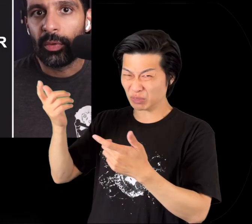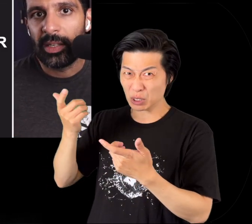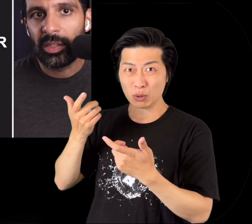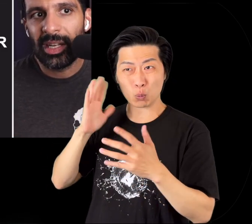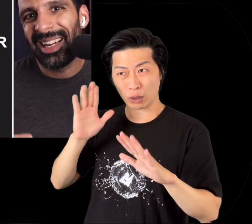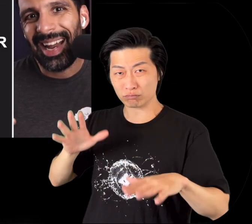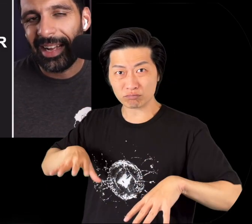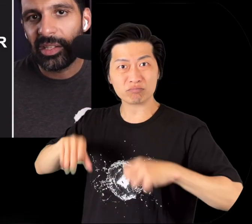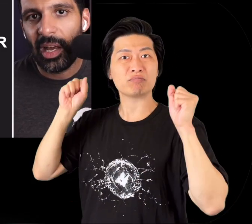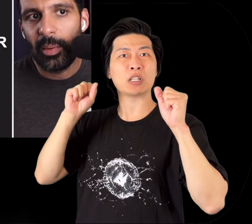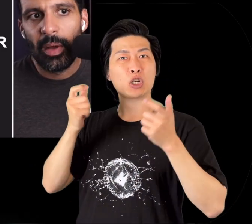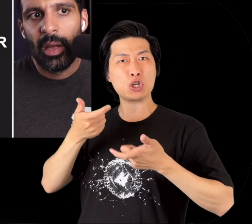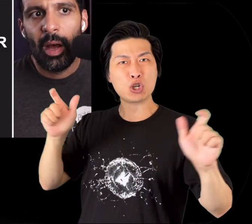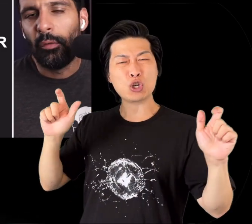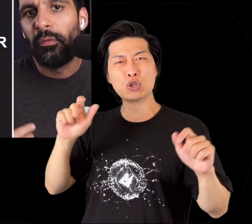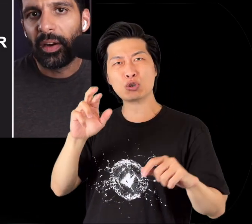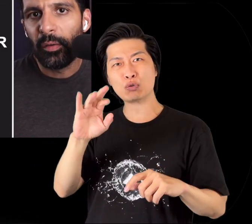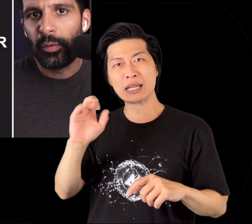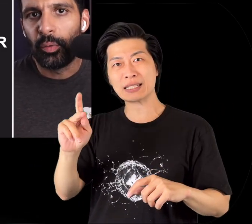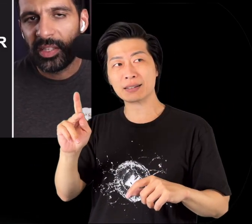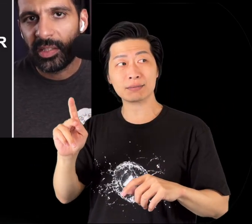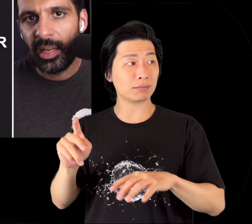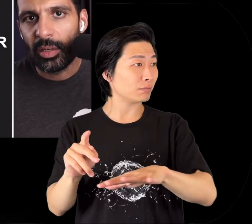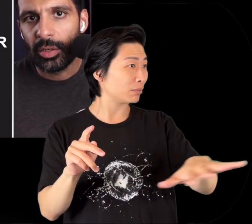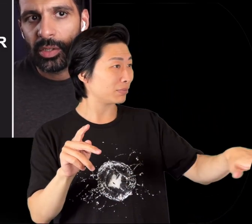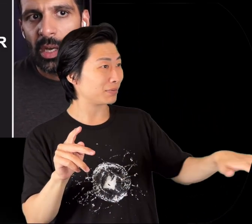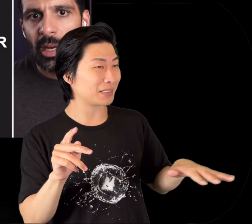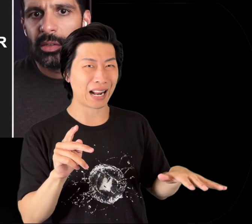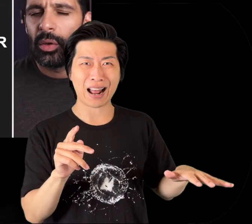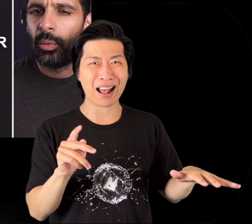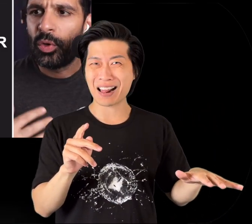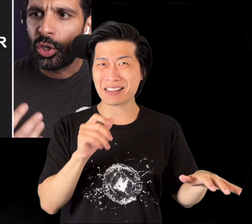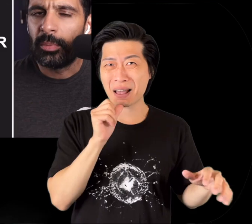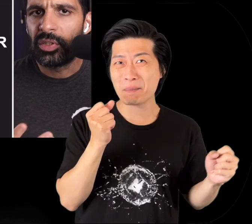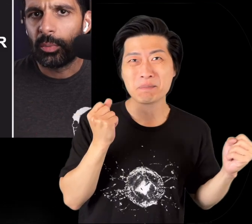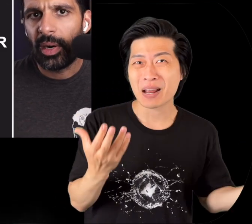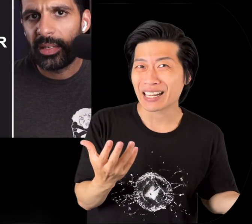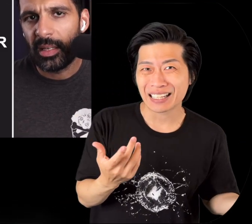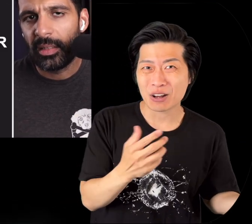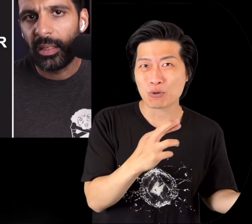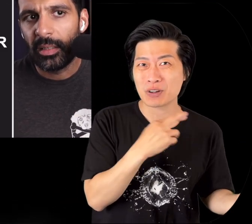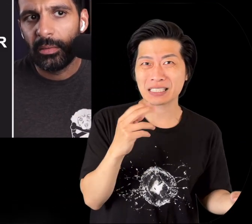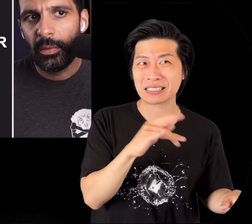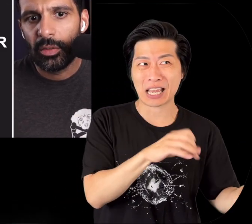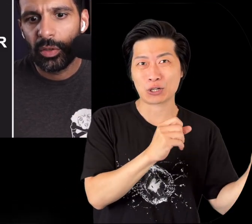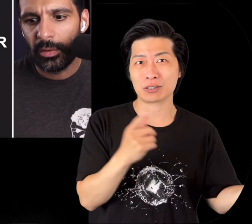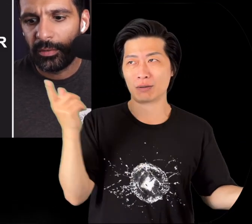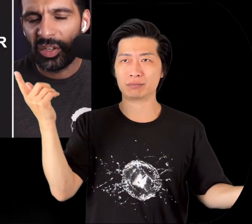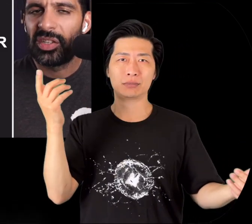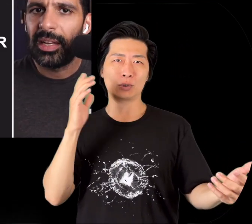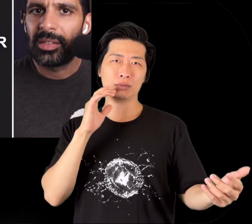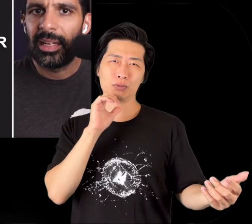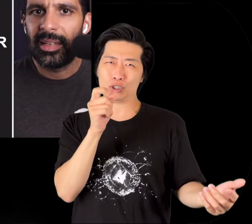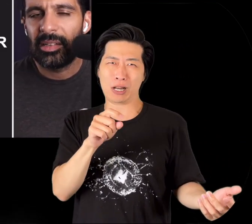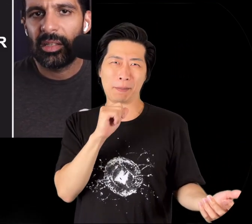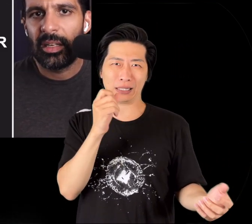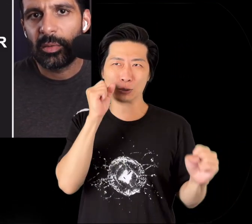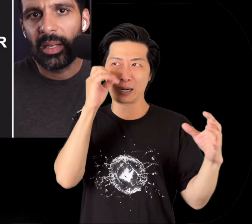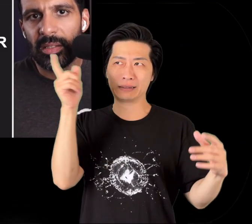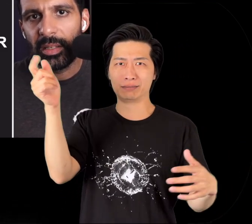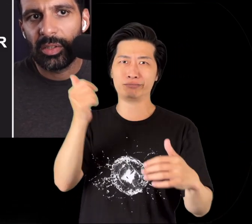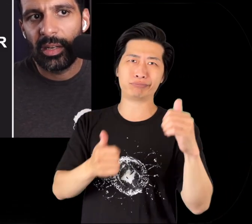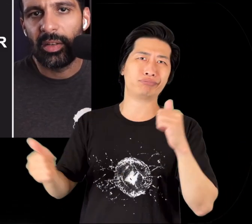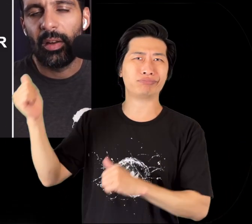huge risks in a landscape of very few risk takers. And so we shouldn't be surprised at the sort of success that Tesla